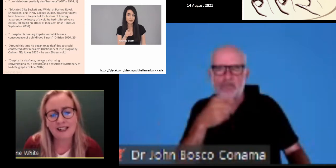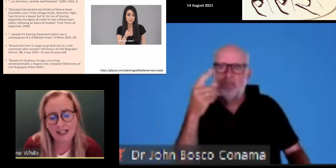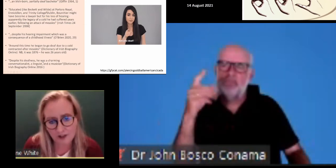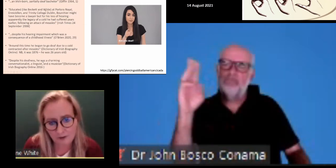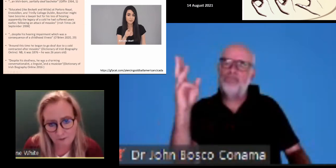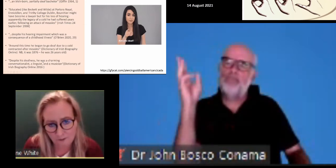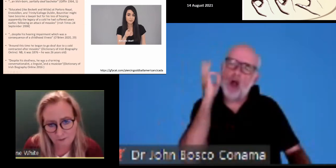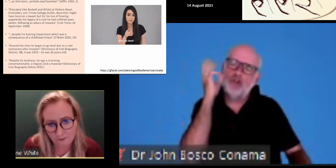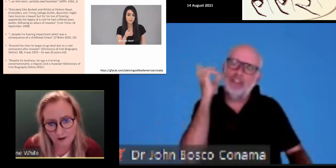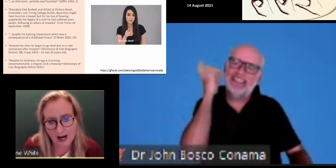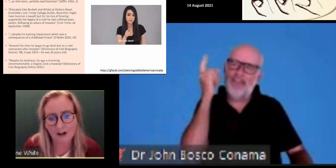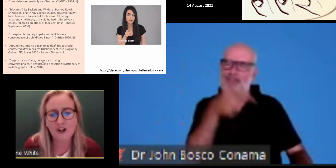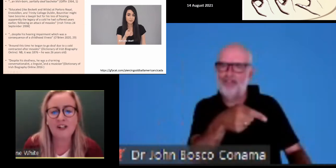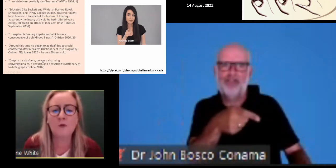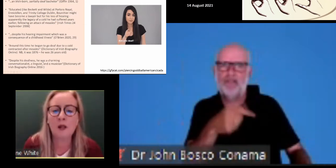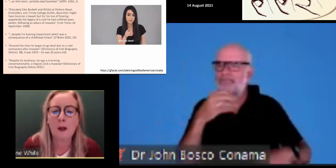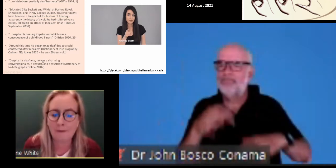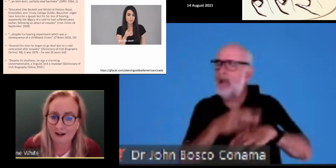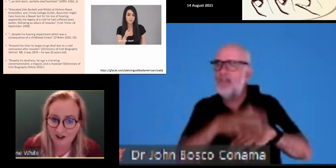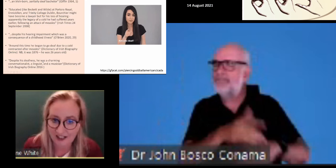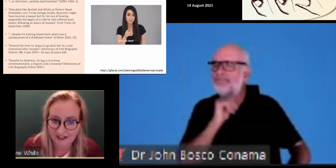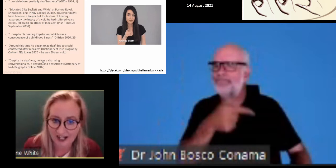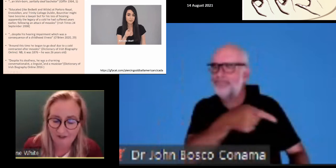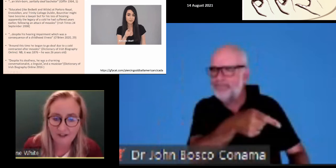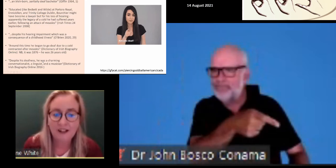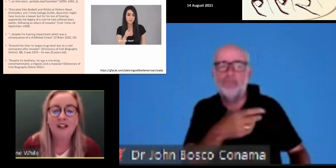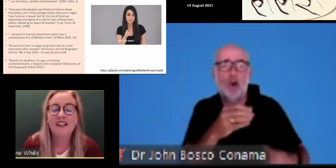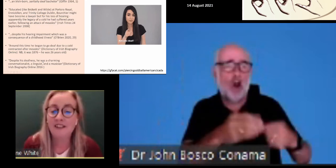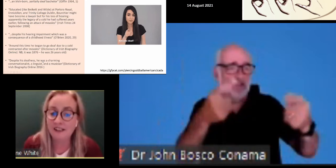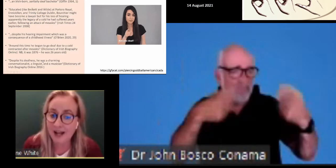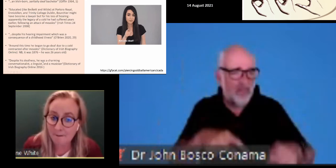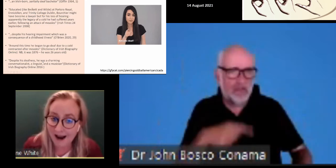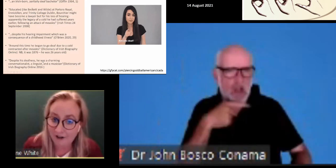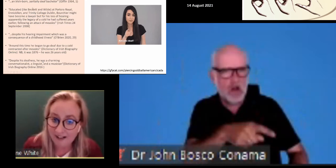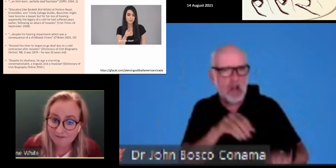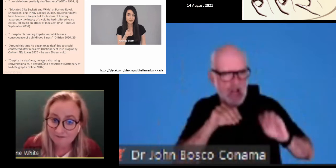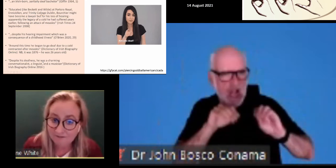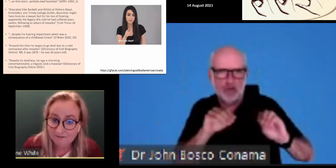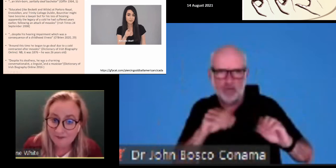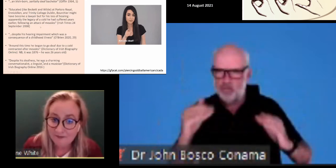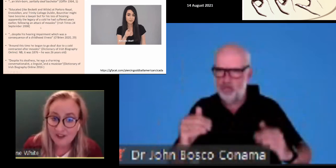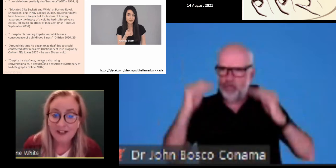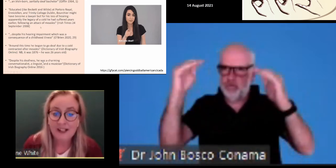he was Irish, he was partially deaf, did not marry. He